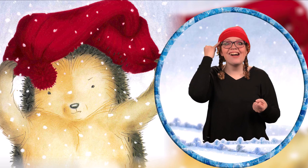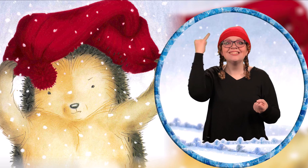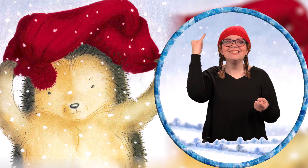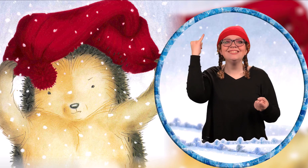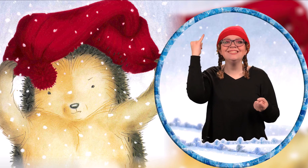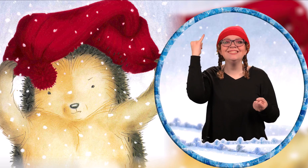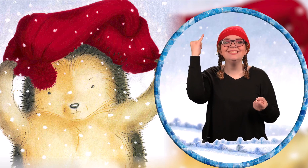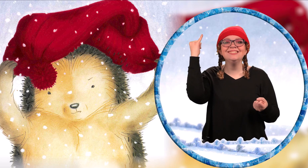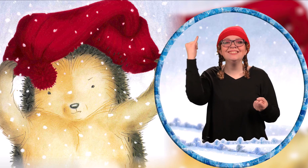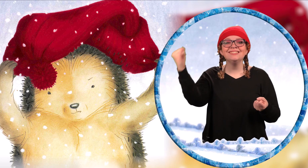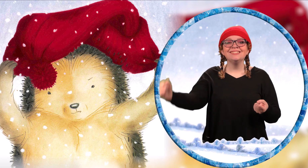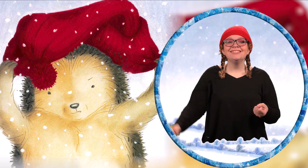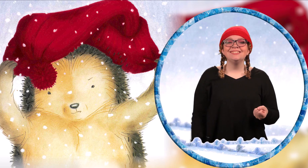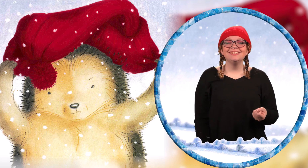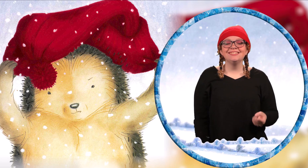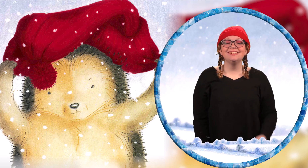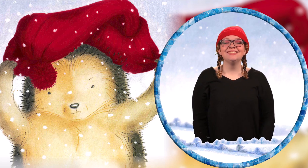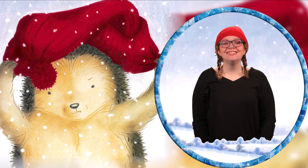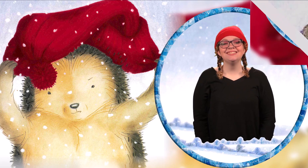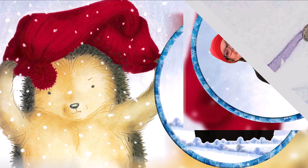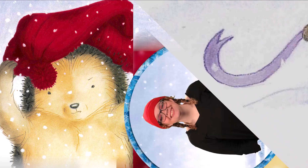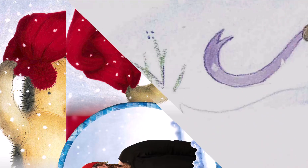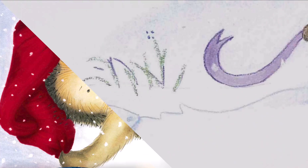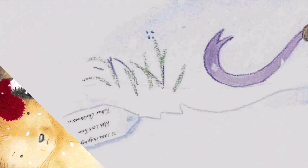Until, at last, he had an idea.